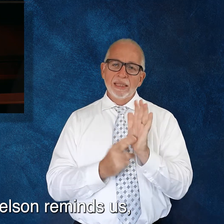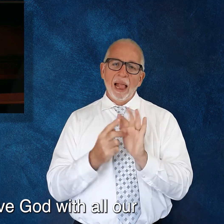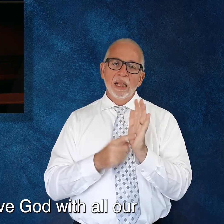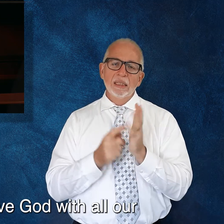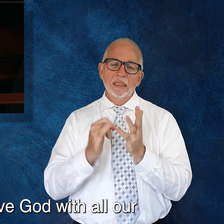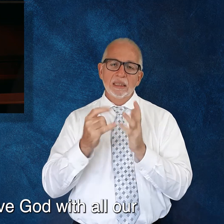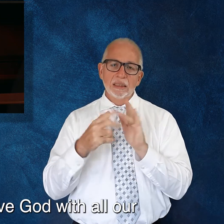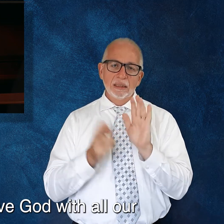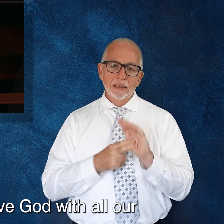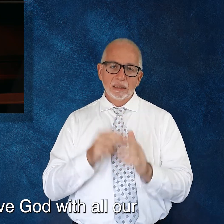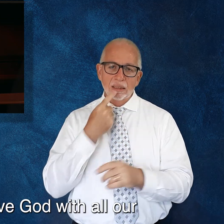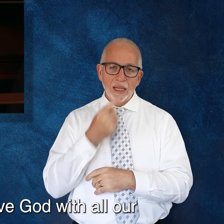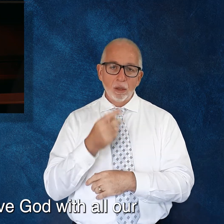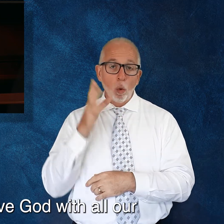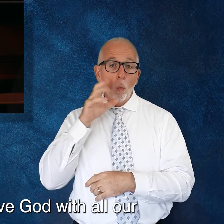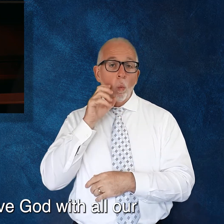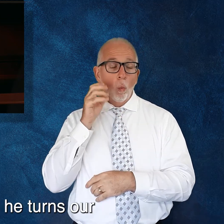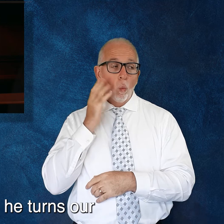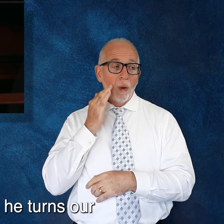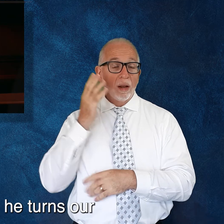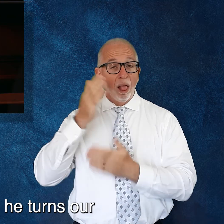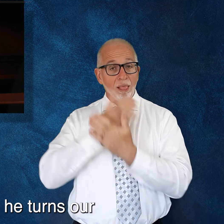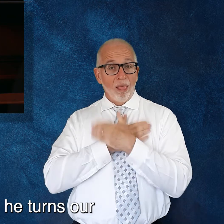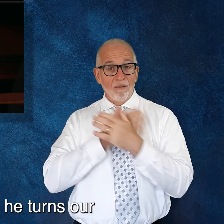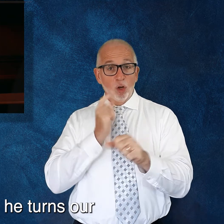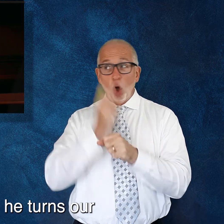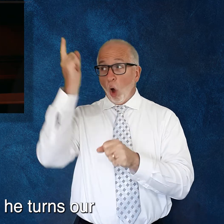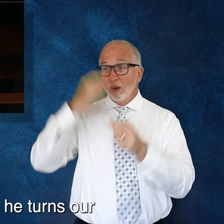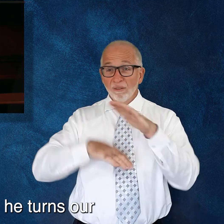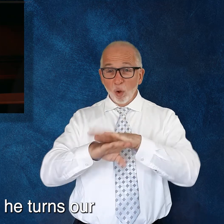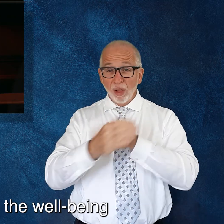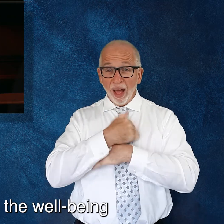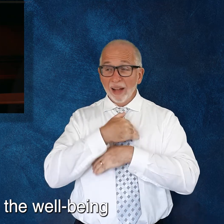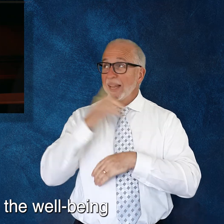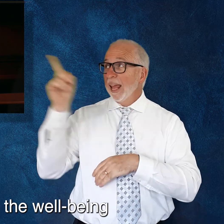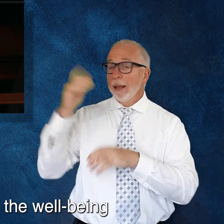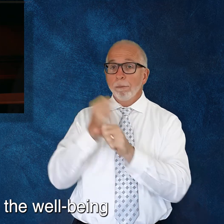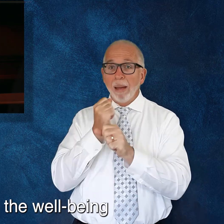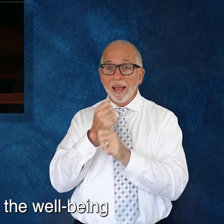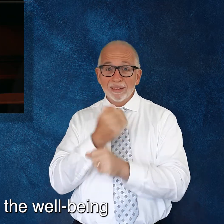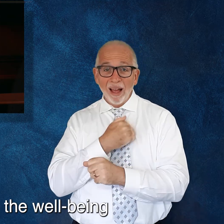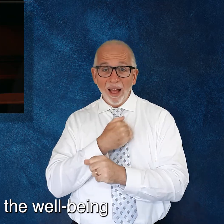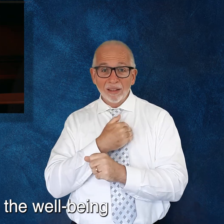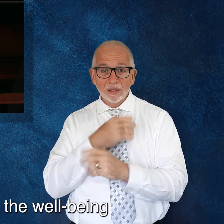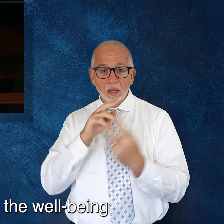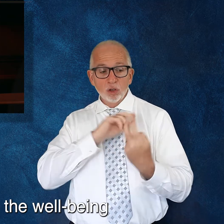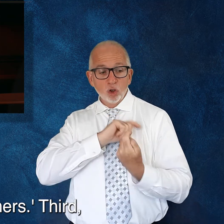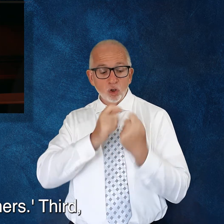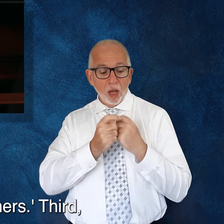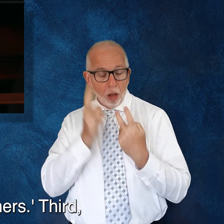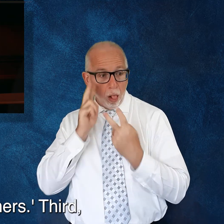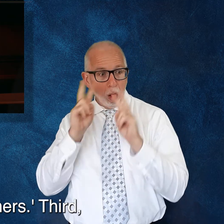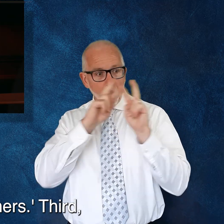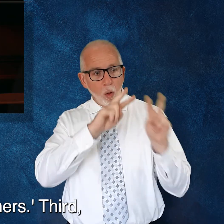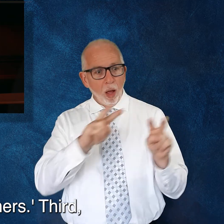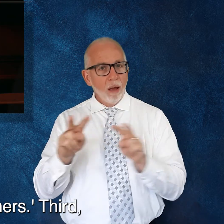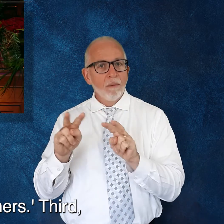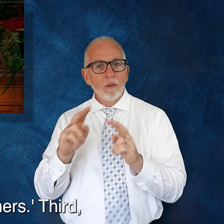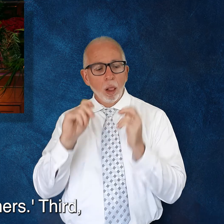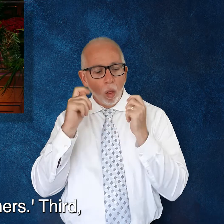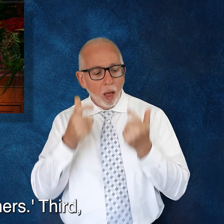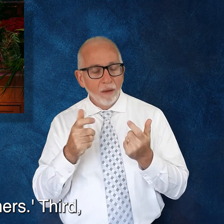us, when we love God with all our hearts, He turns our hearts to the well-being of others.